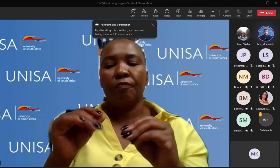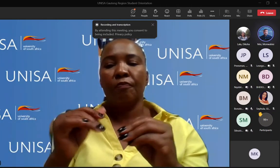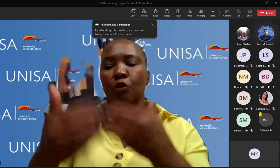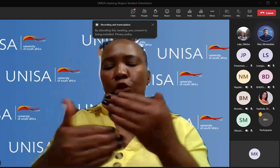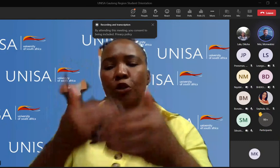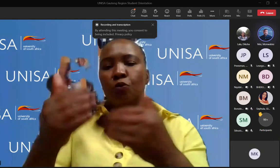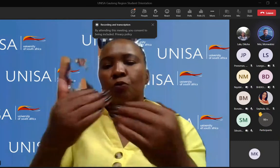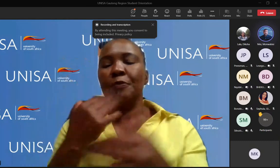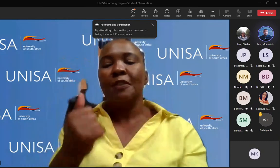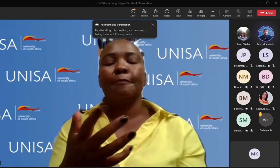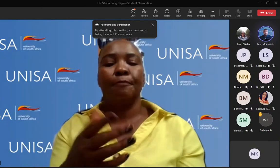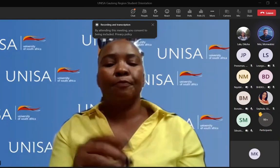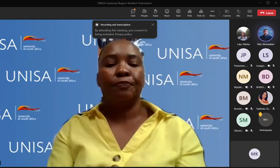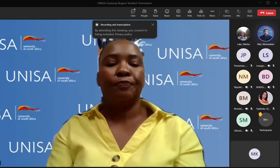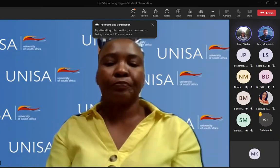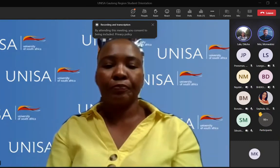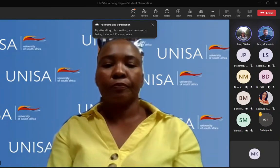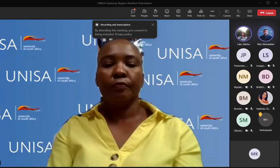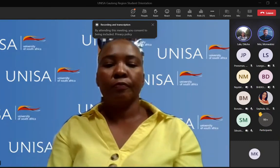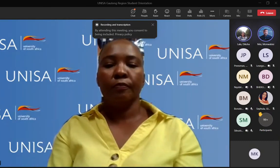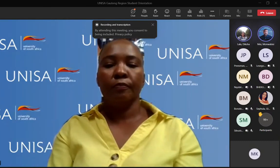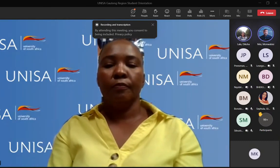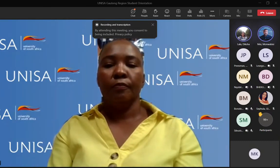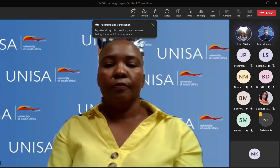you can continue thank you